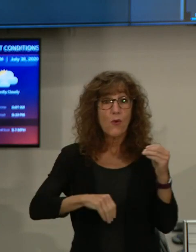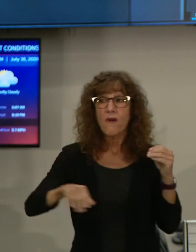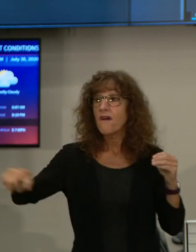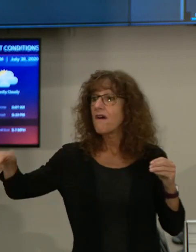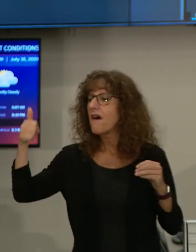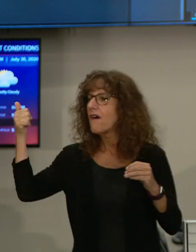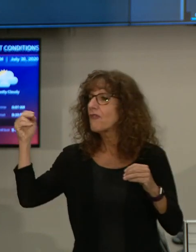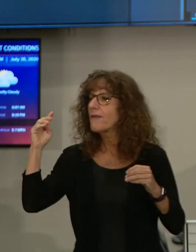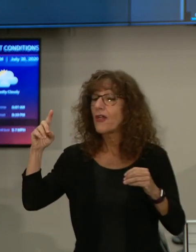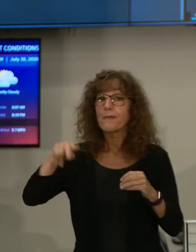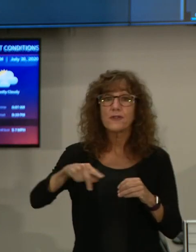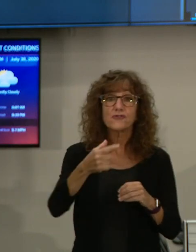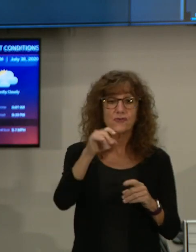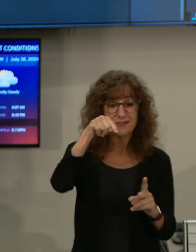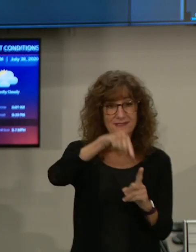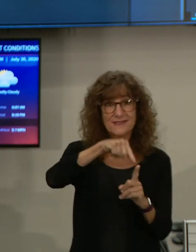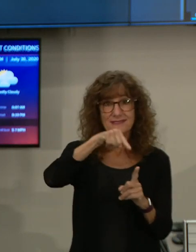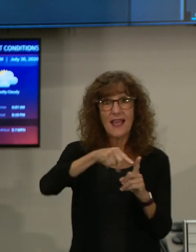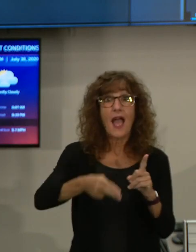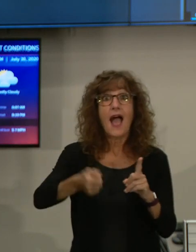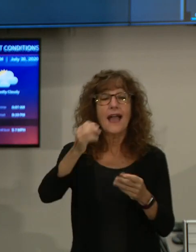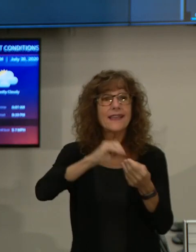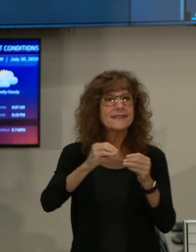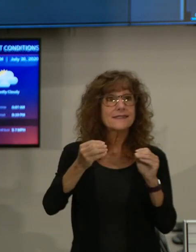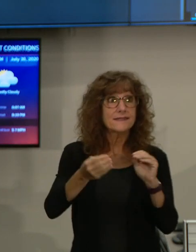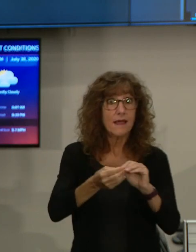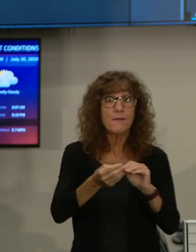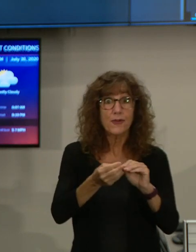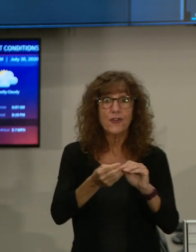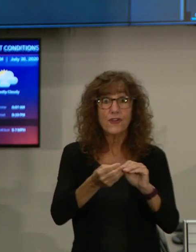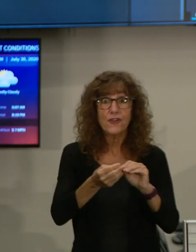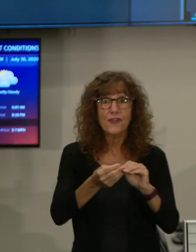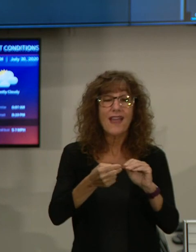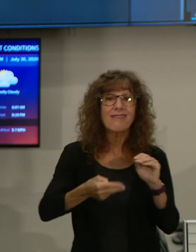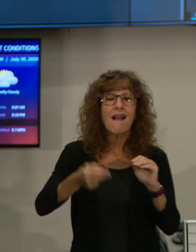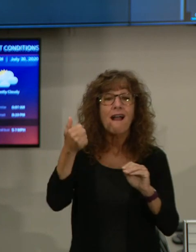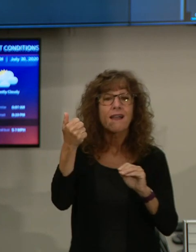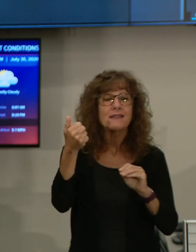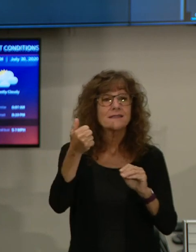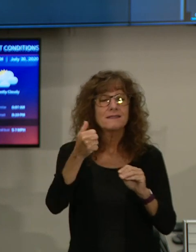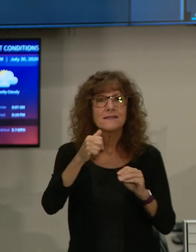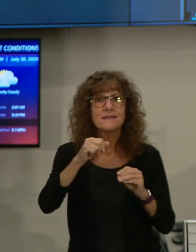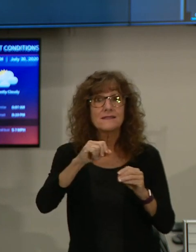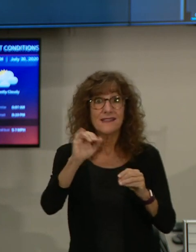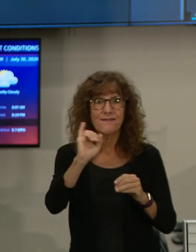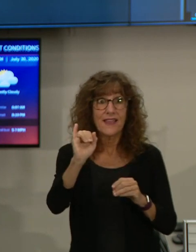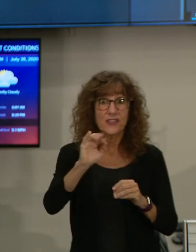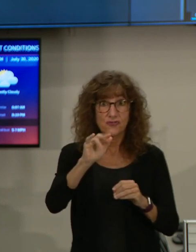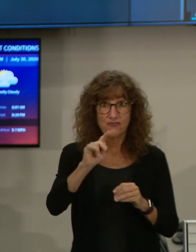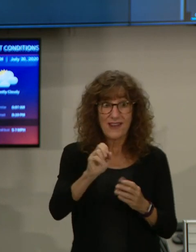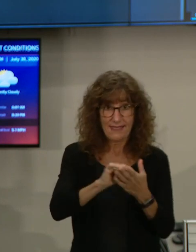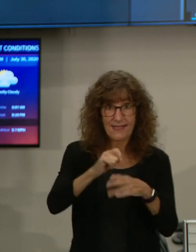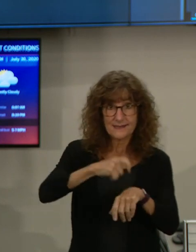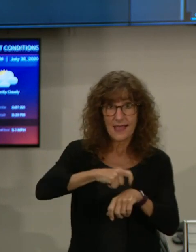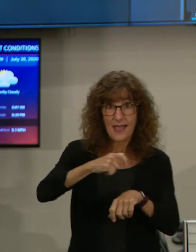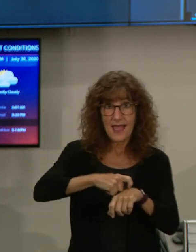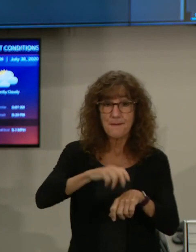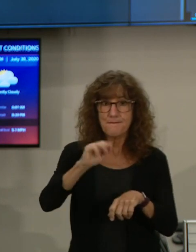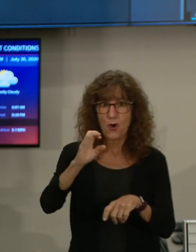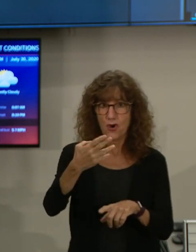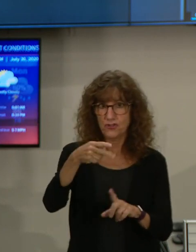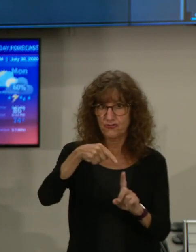Prince George's County actually experienced the highest number, and it had the highest infectivity rate at that time, and it was